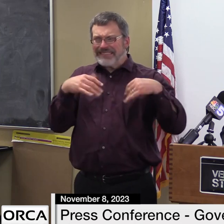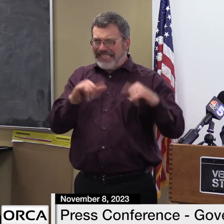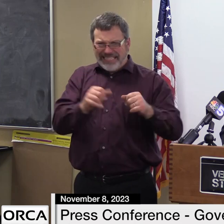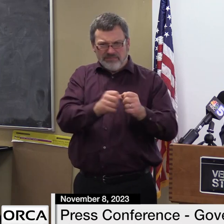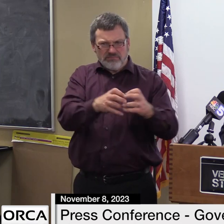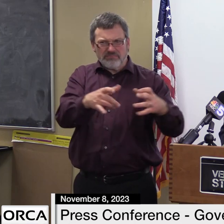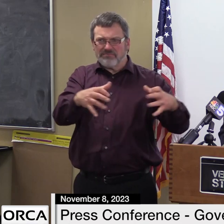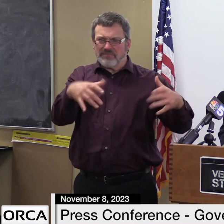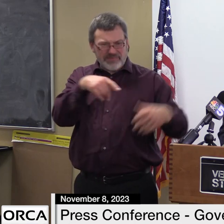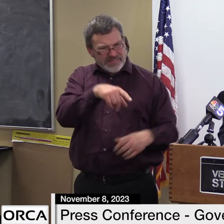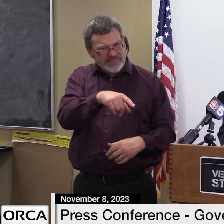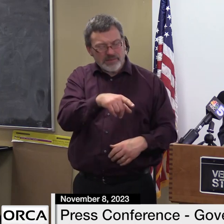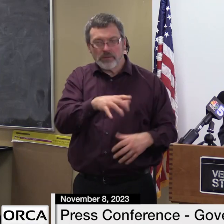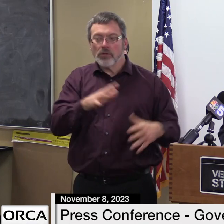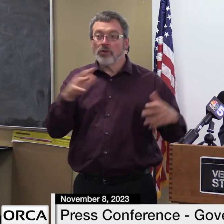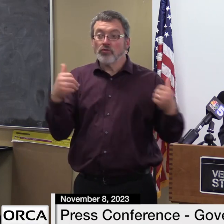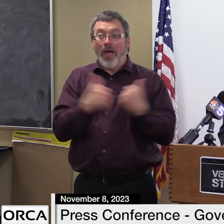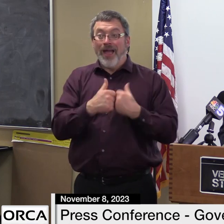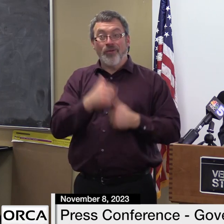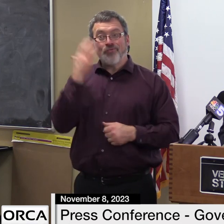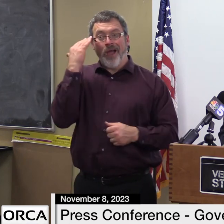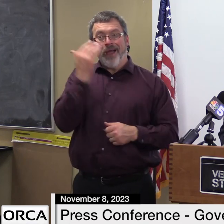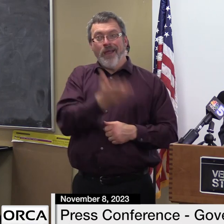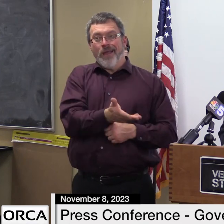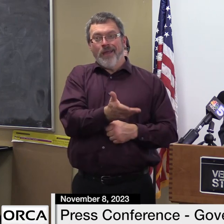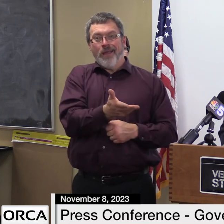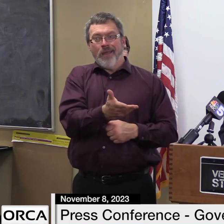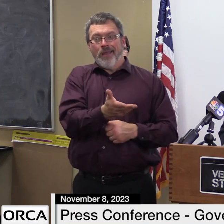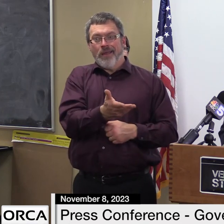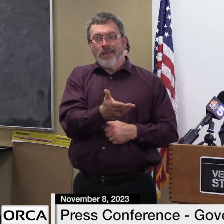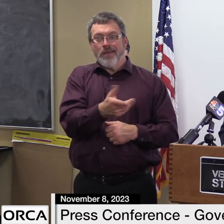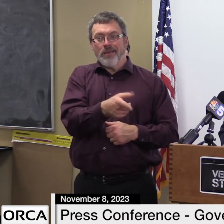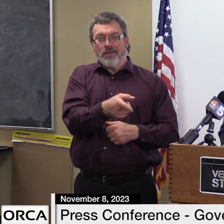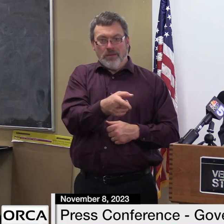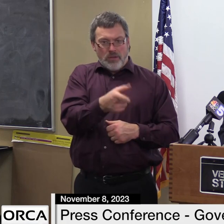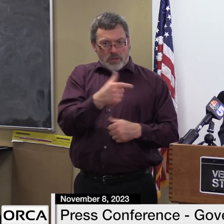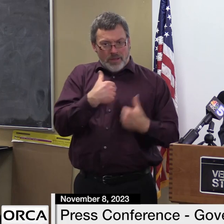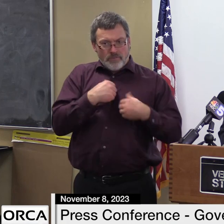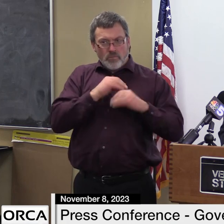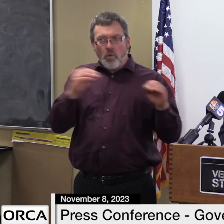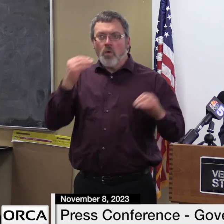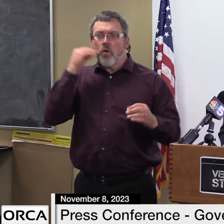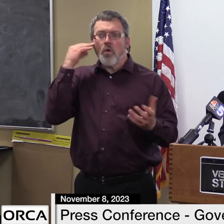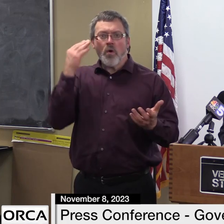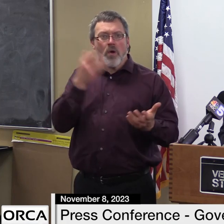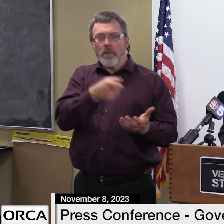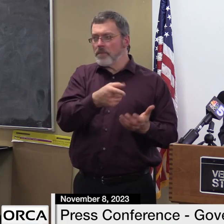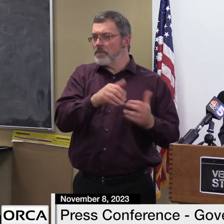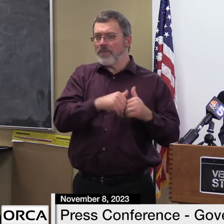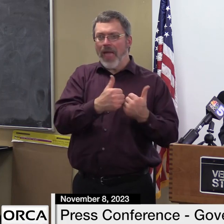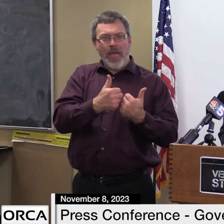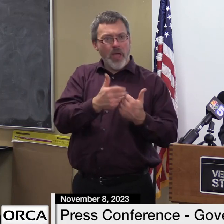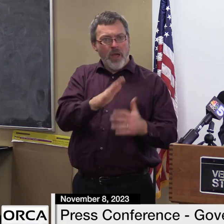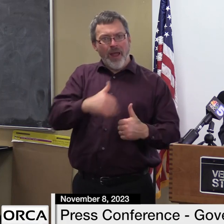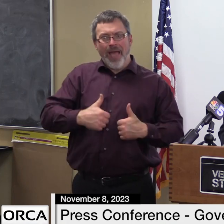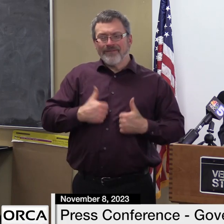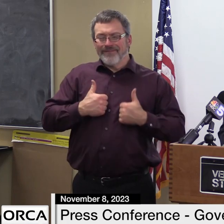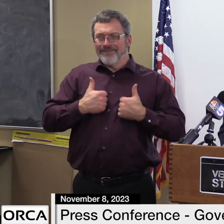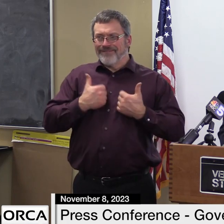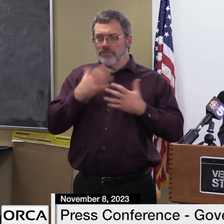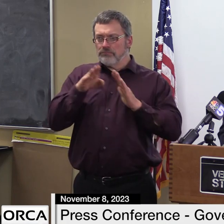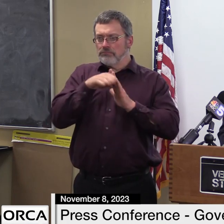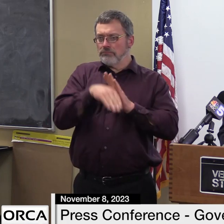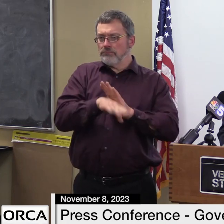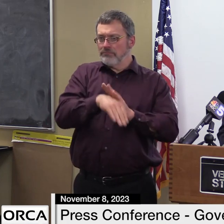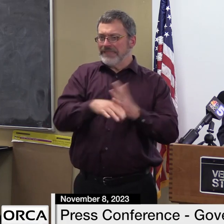cannot move forward without a place to call home. The hard truth is that maintaining the status quo, as we're